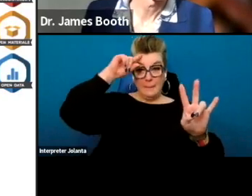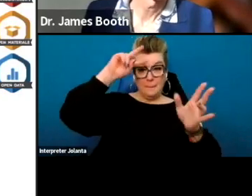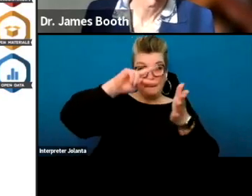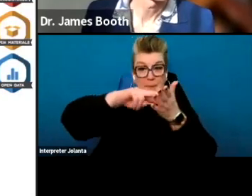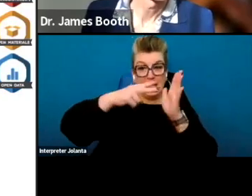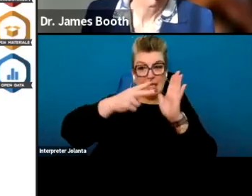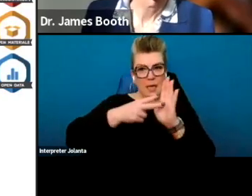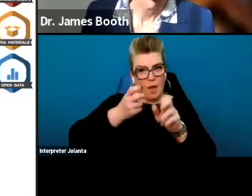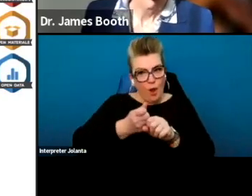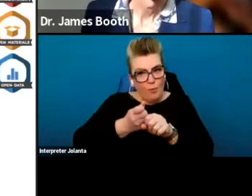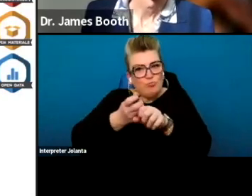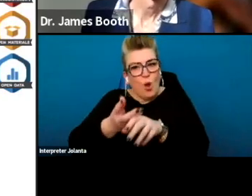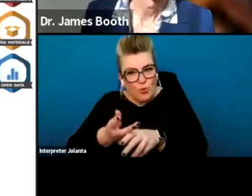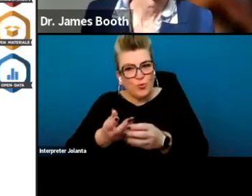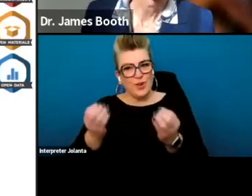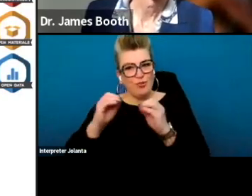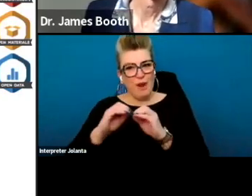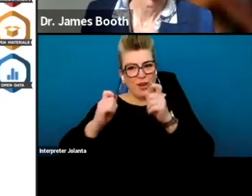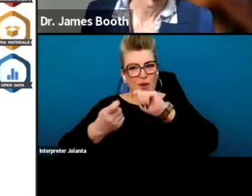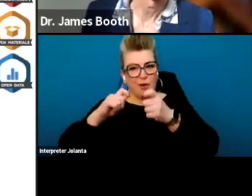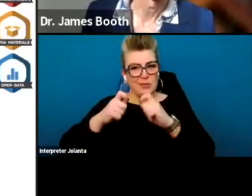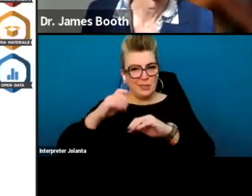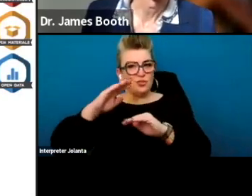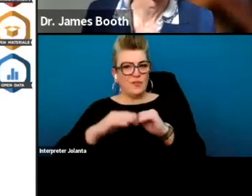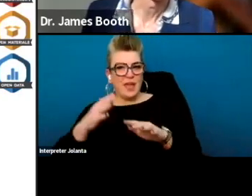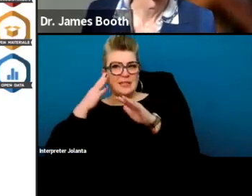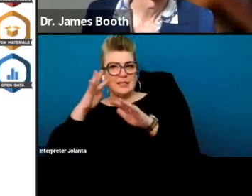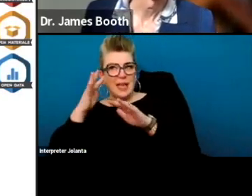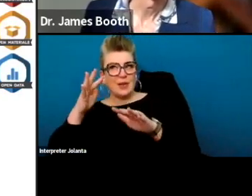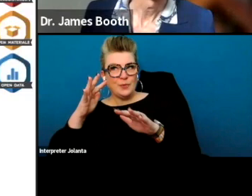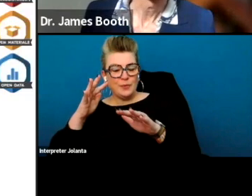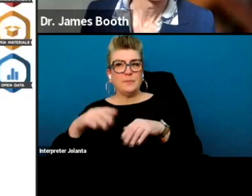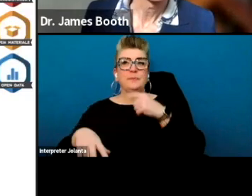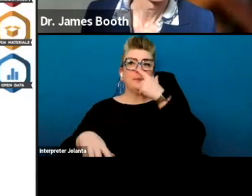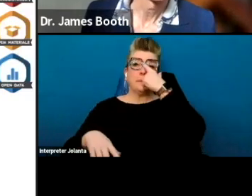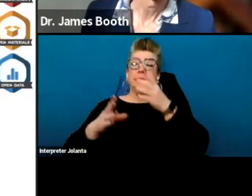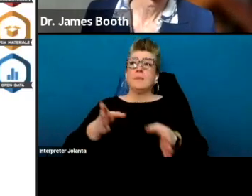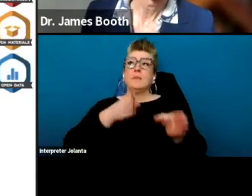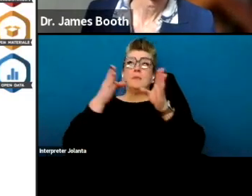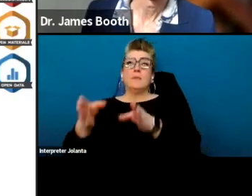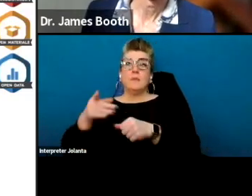activation than the sound task in inferior frontal and superior temporal. In